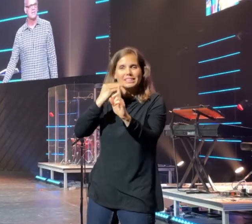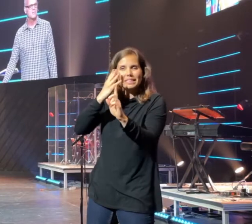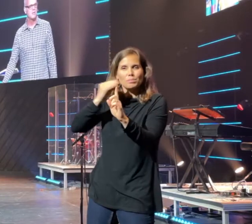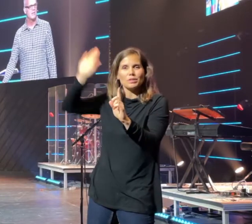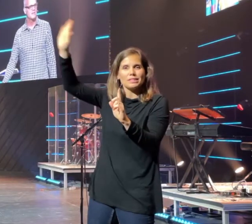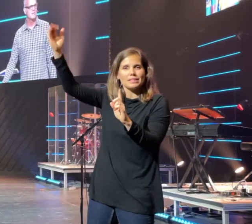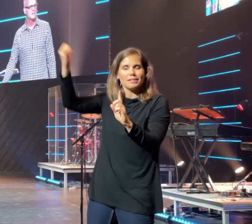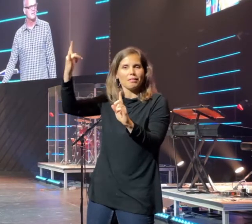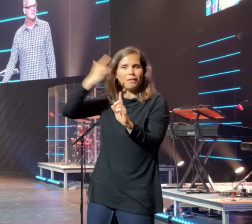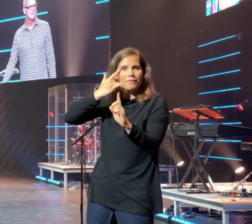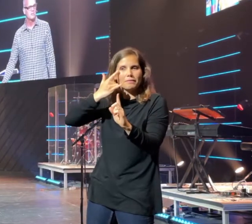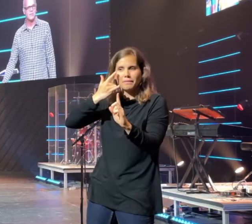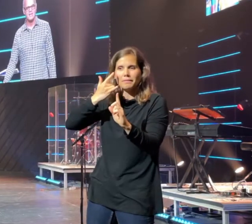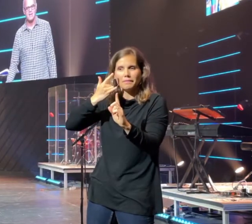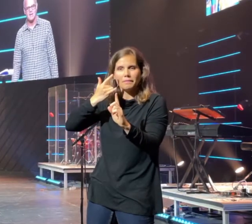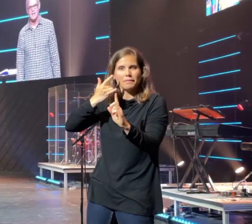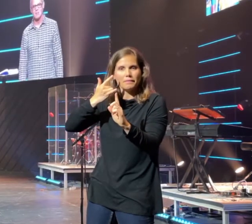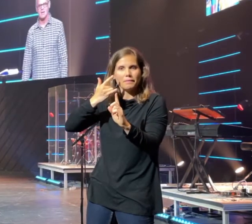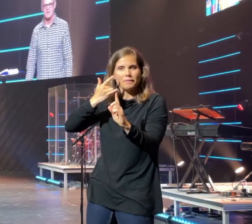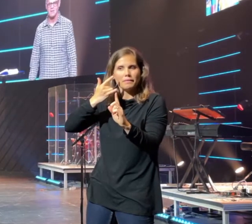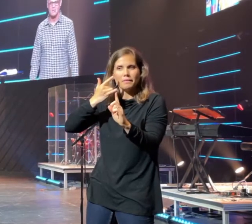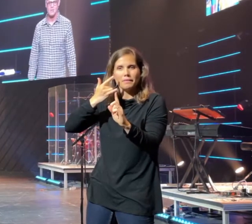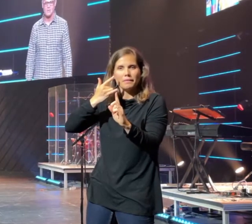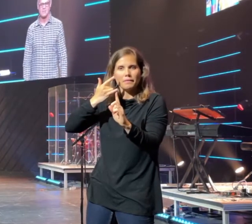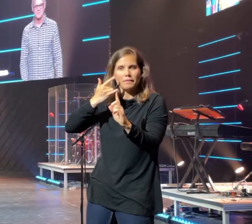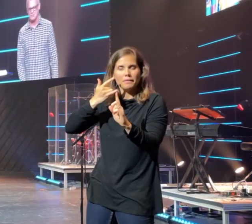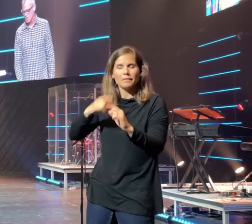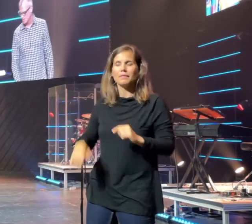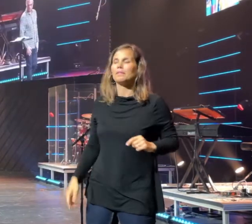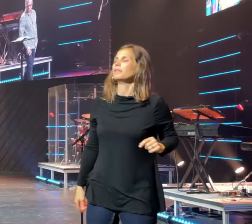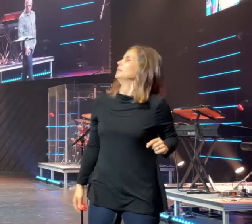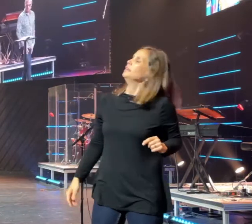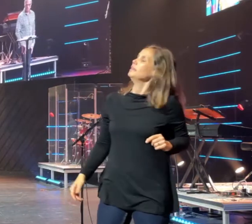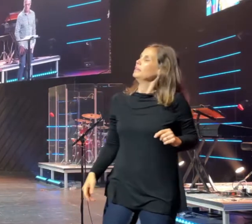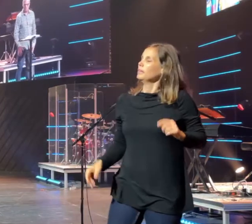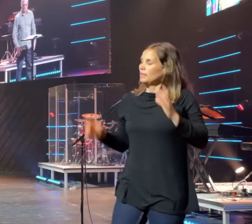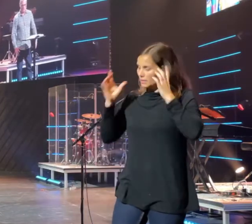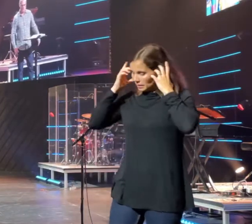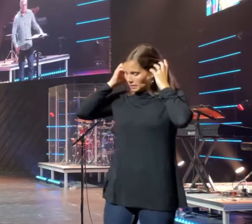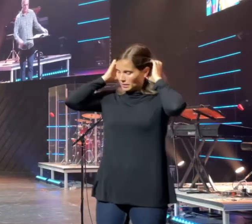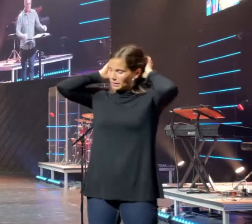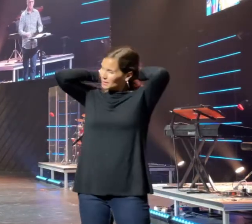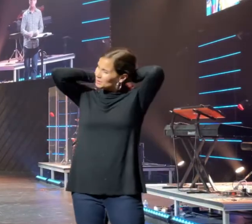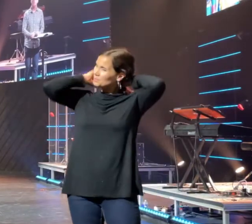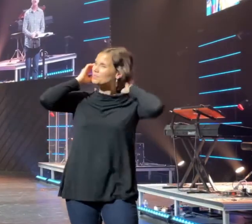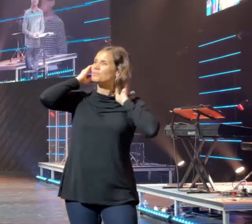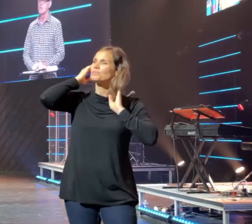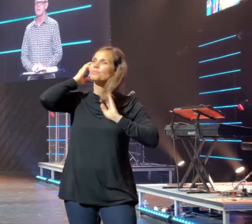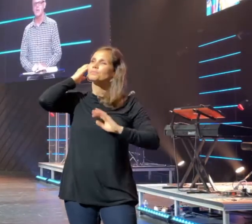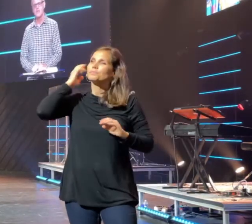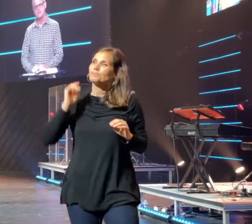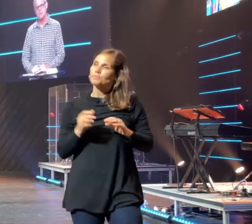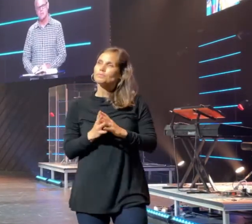he experienced when that God came knocking on his door. Okay? There is nothing so